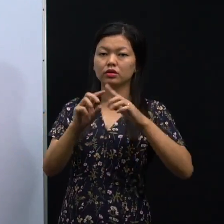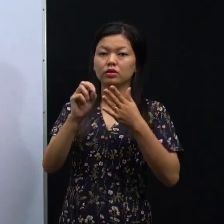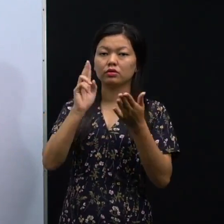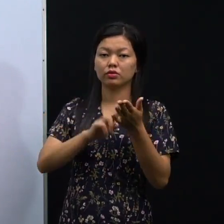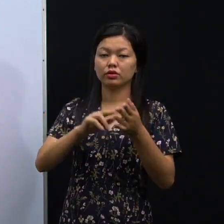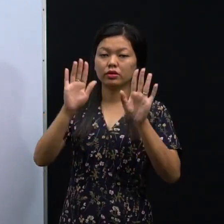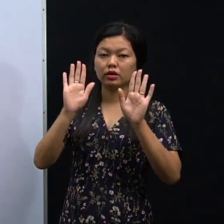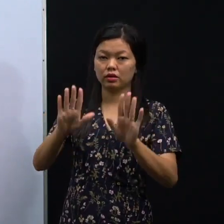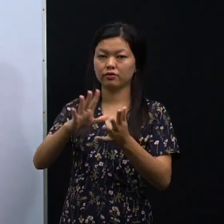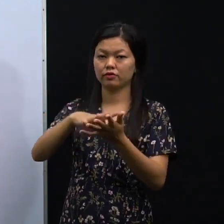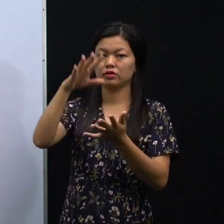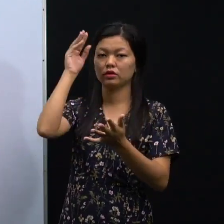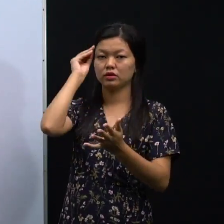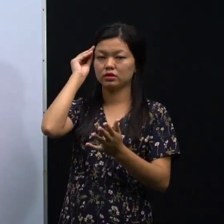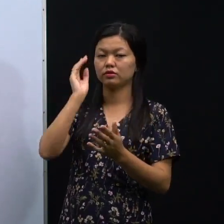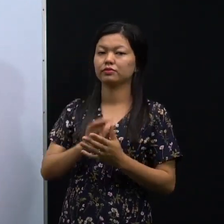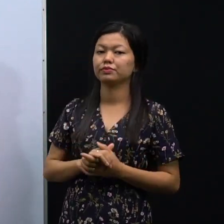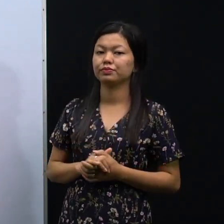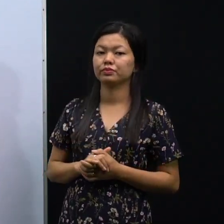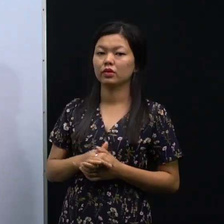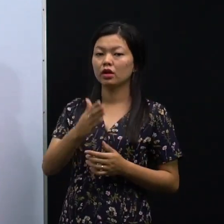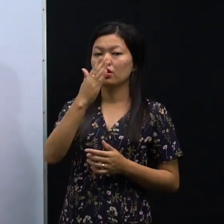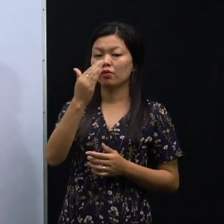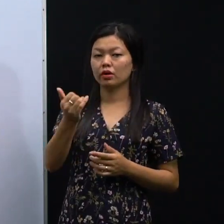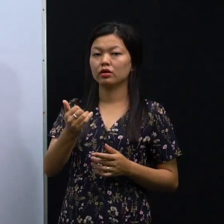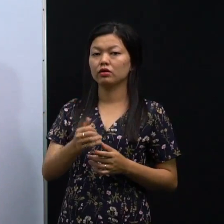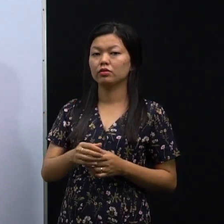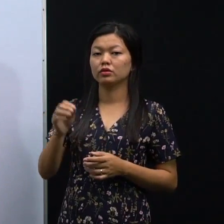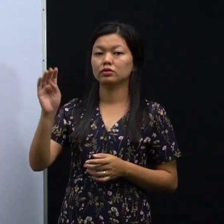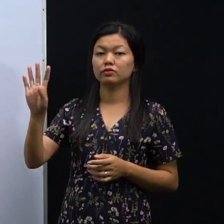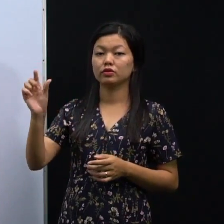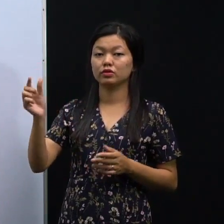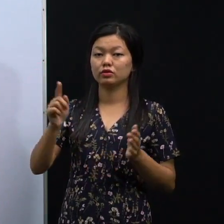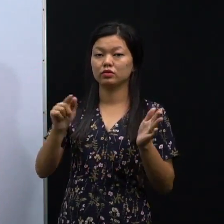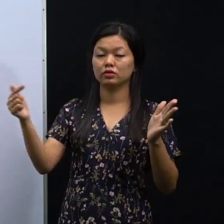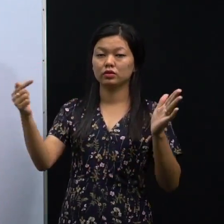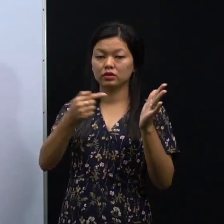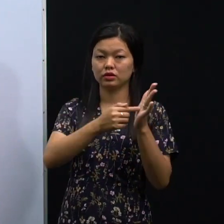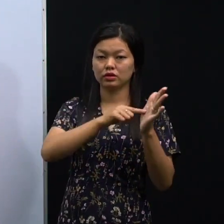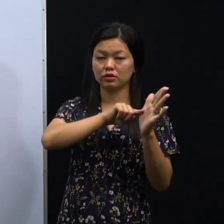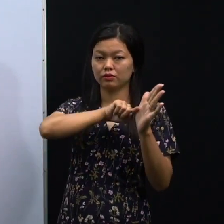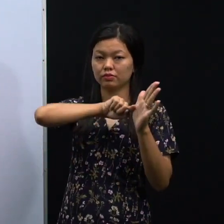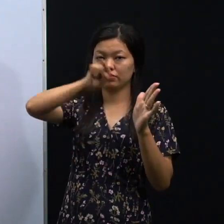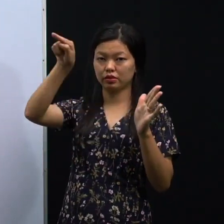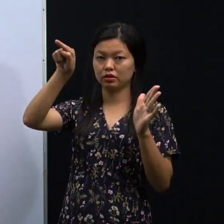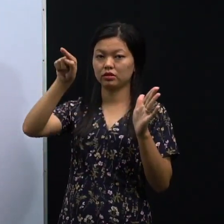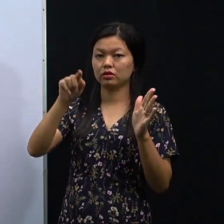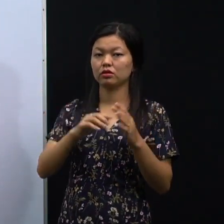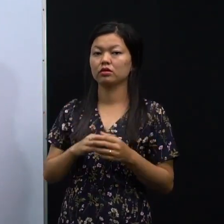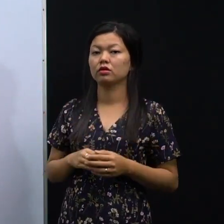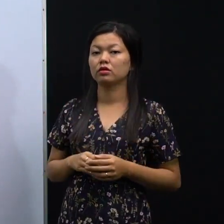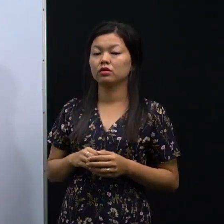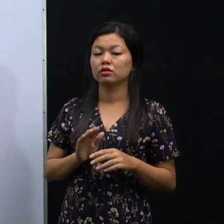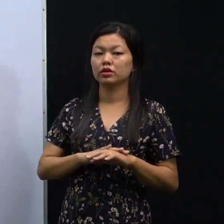Because these alpha particles, it deflected back 180 degree, right? It deflected back 180